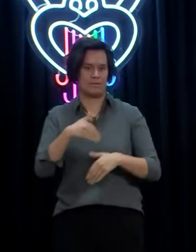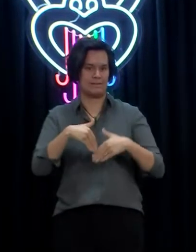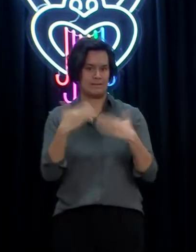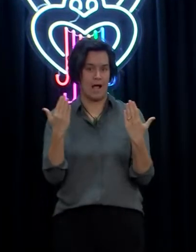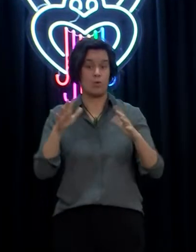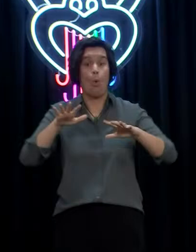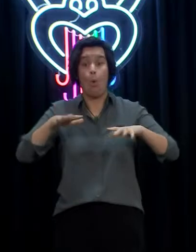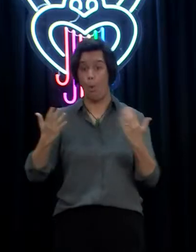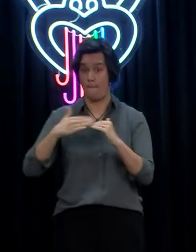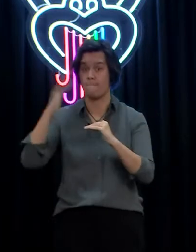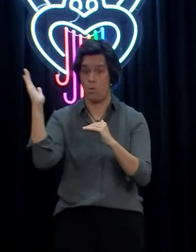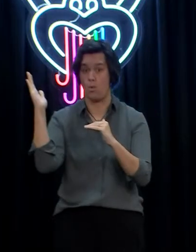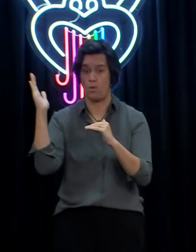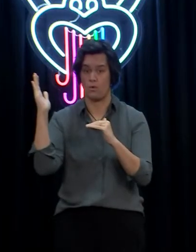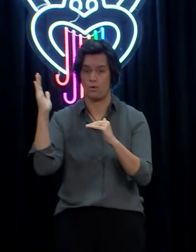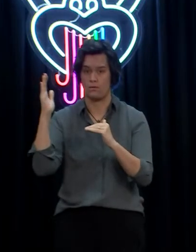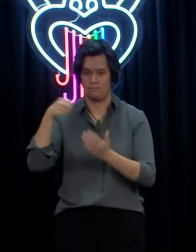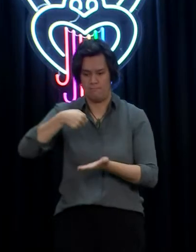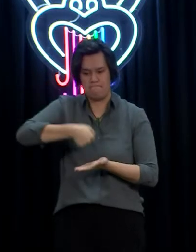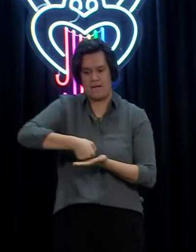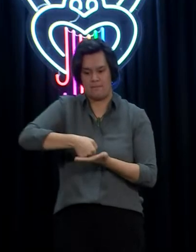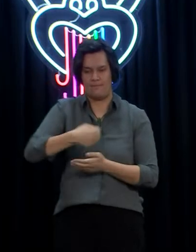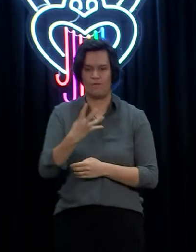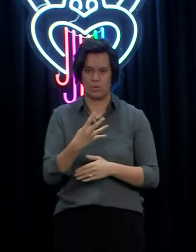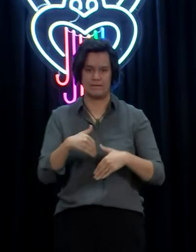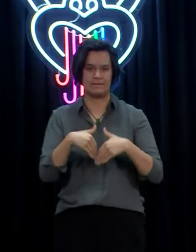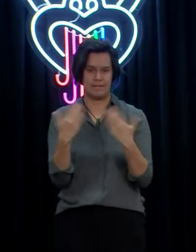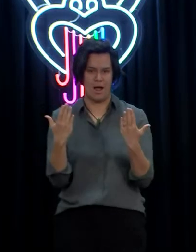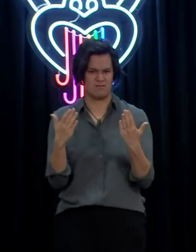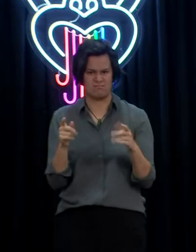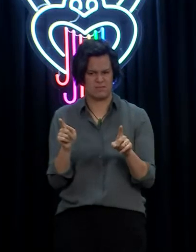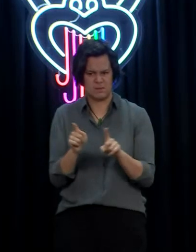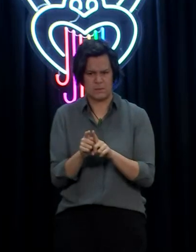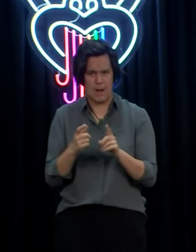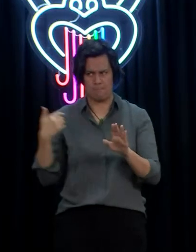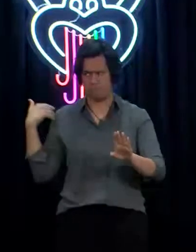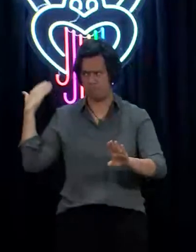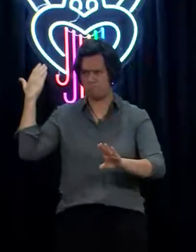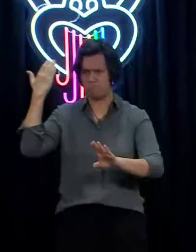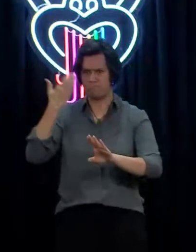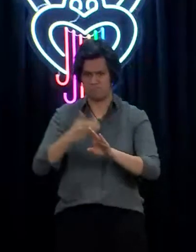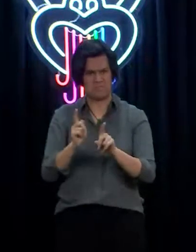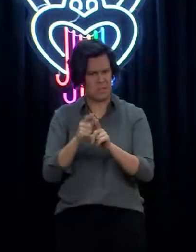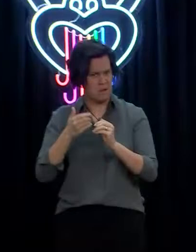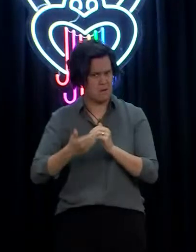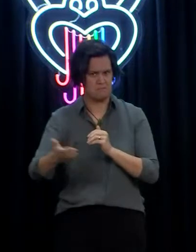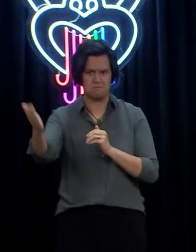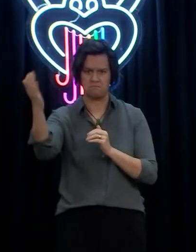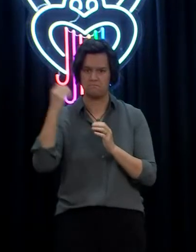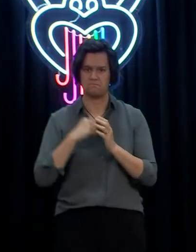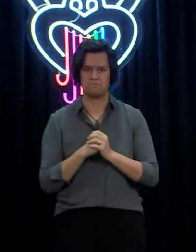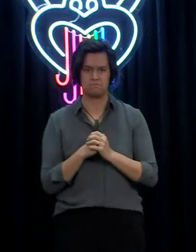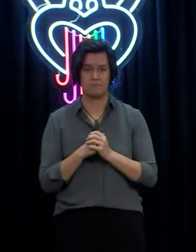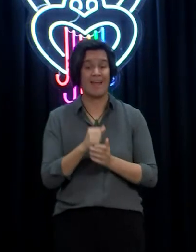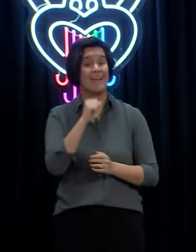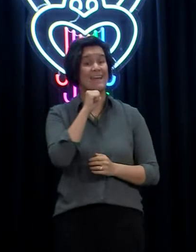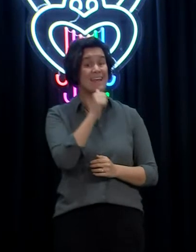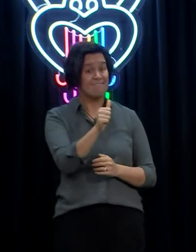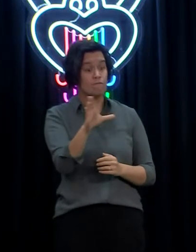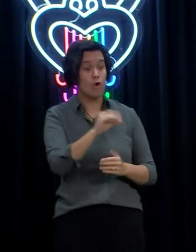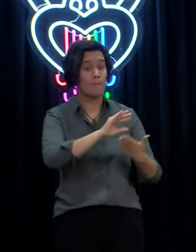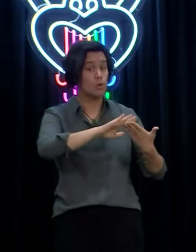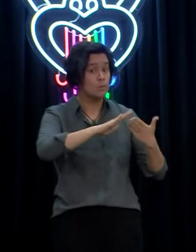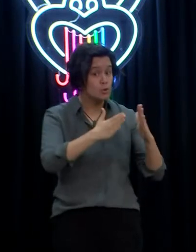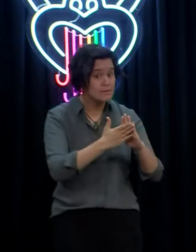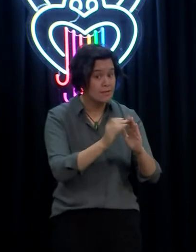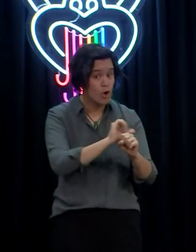days. This has not changed and continues to be the case. For community cases, so cases appearing in New